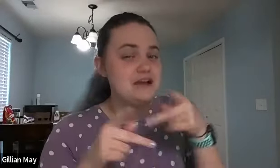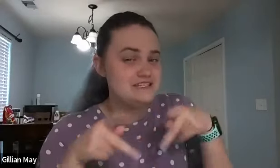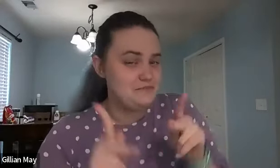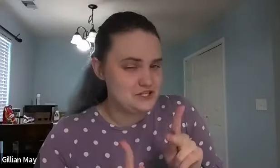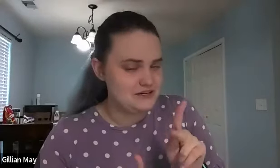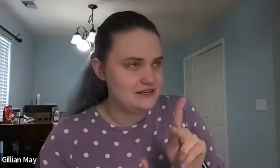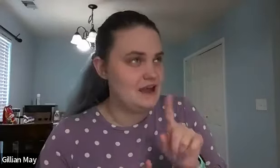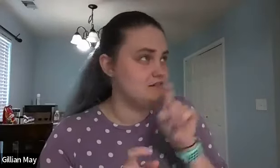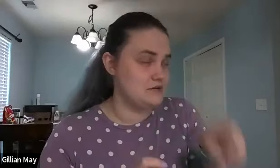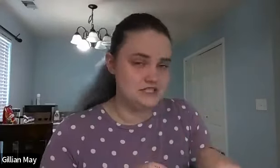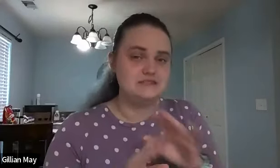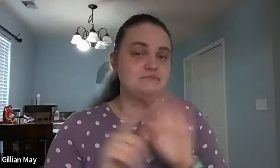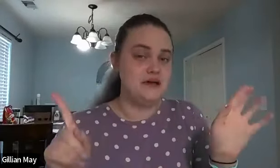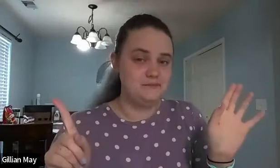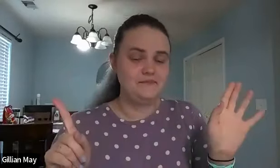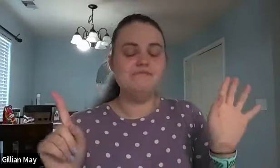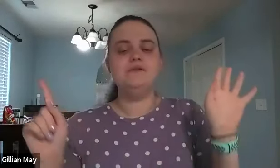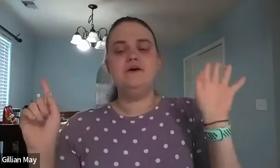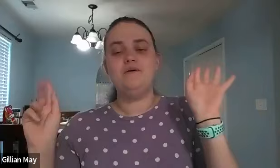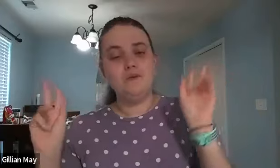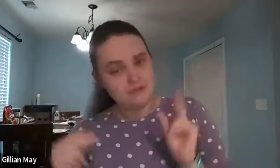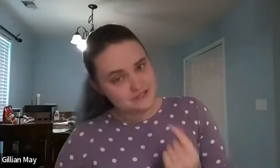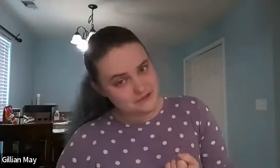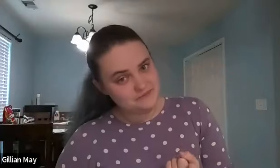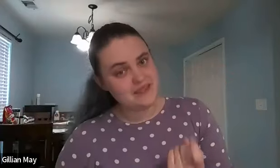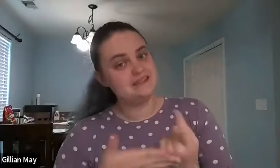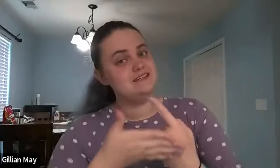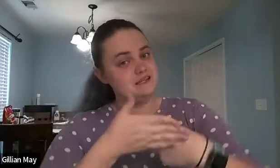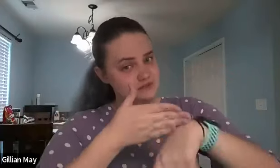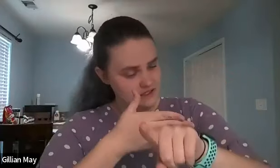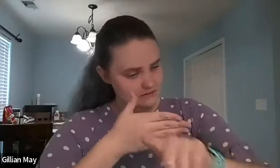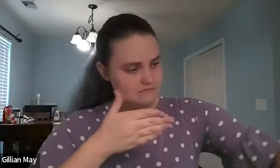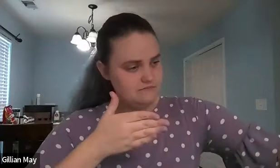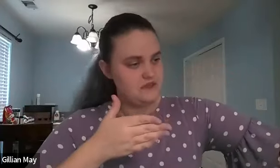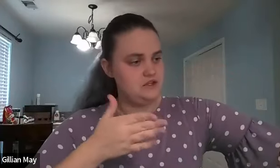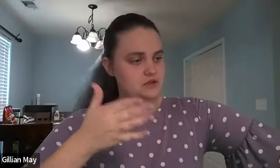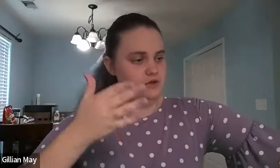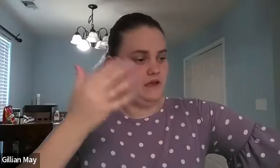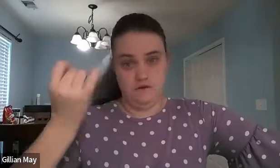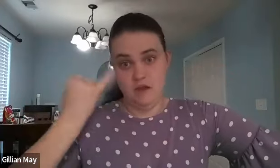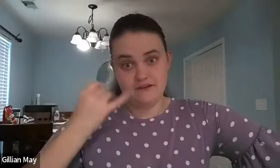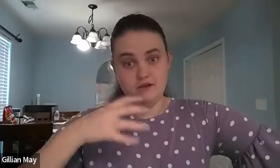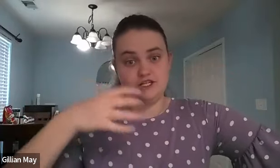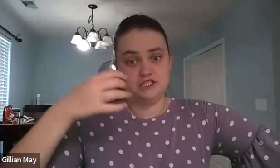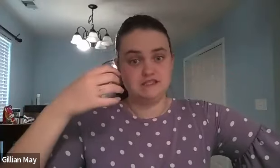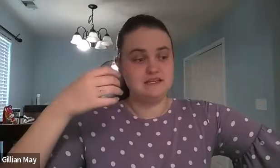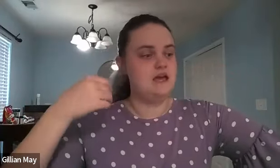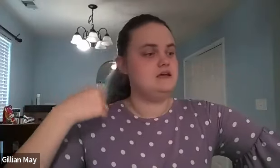guys an opportunity to ask questions, but what we'll do is next week, if you have any questions,